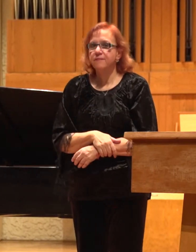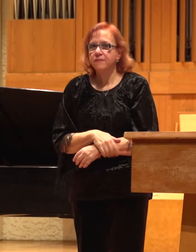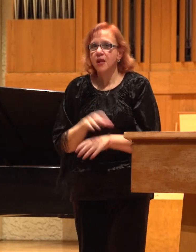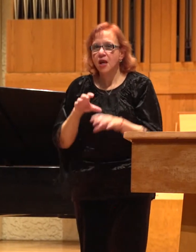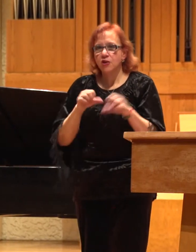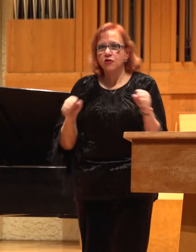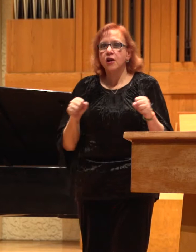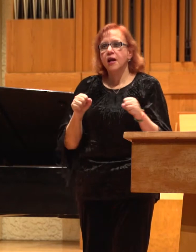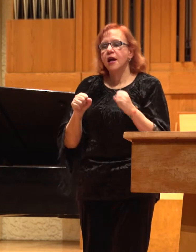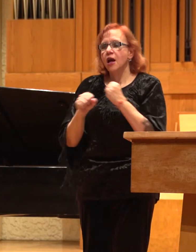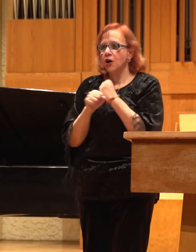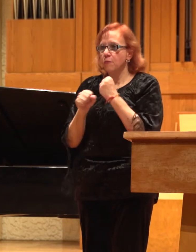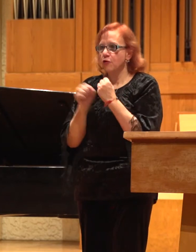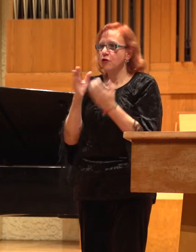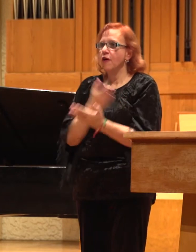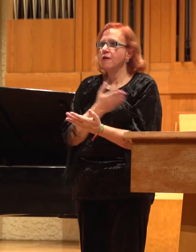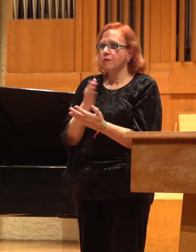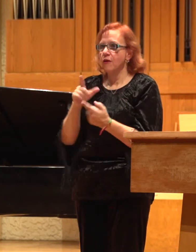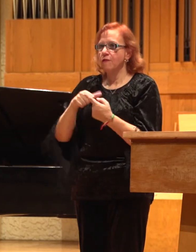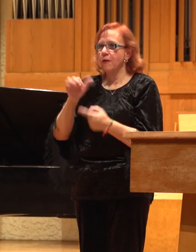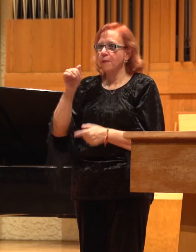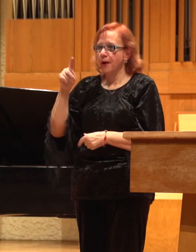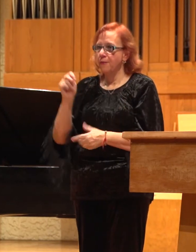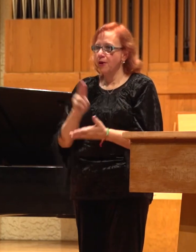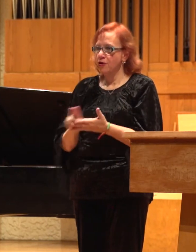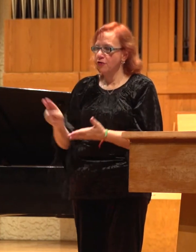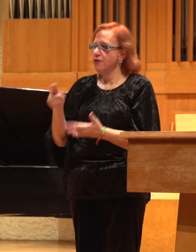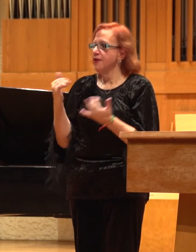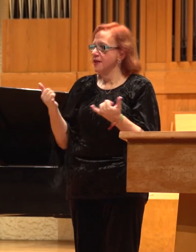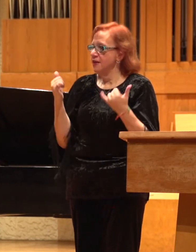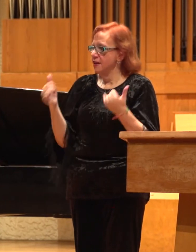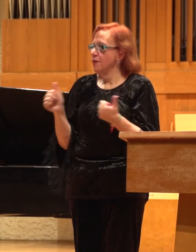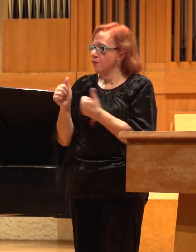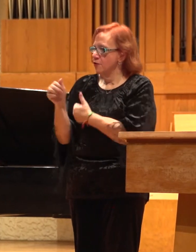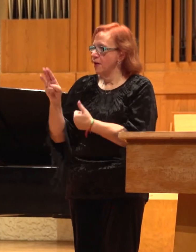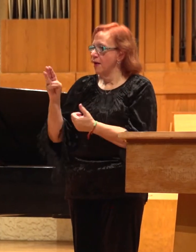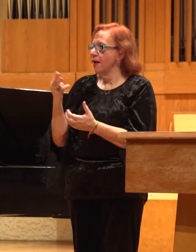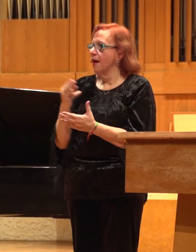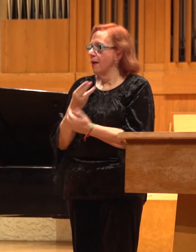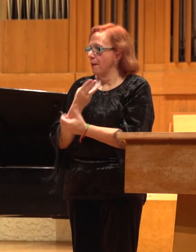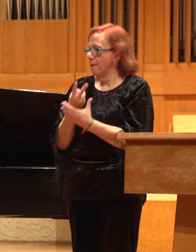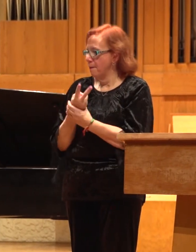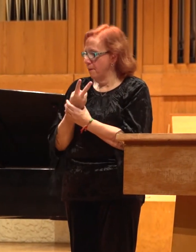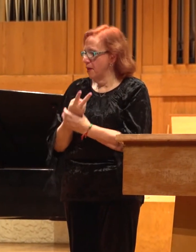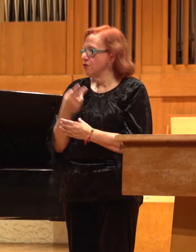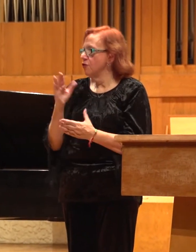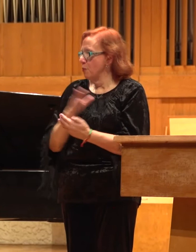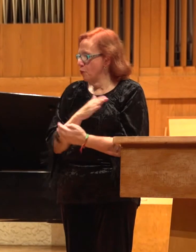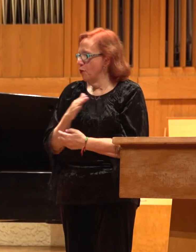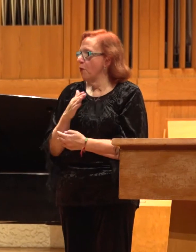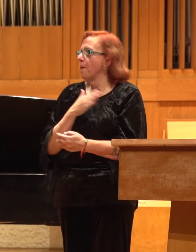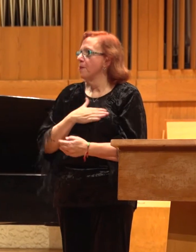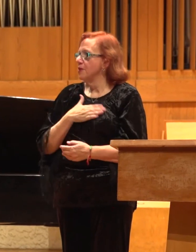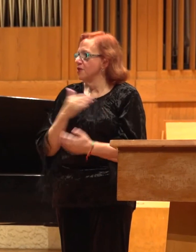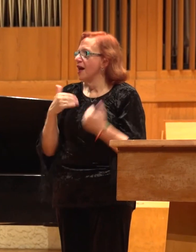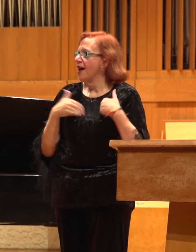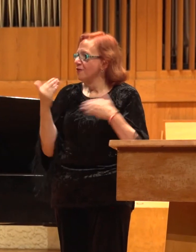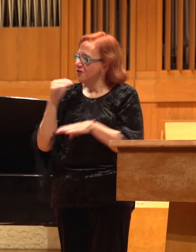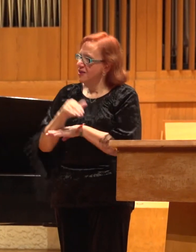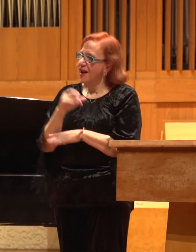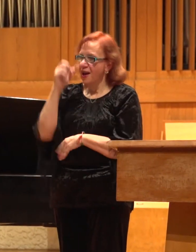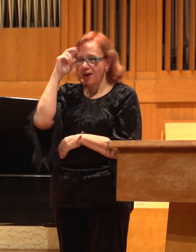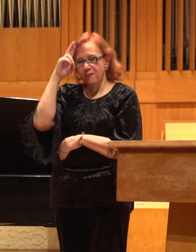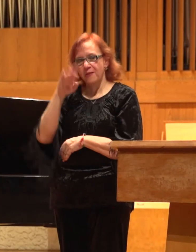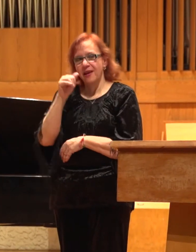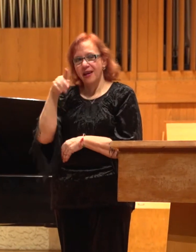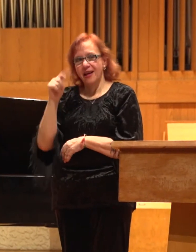Elliot has a Bachelor of Music degree in Commercial Music from Belmont University and is currently pursuing a Master's in Music. We are pleased to have with us tonight